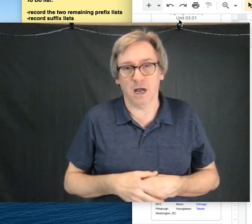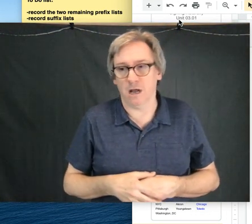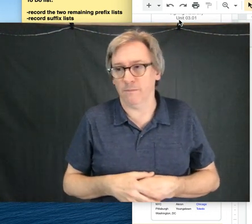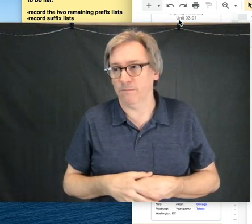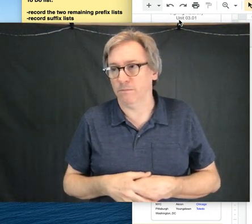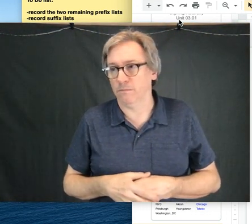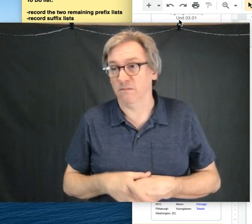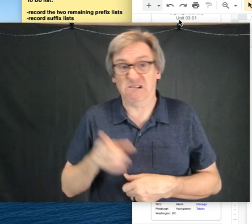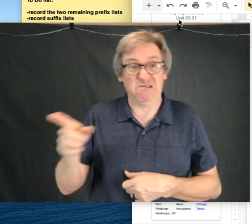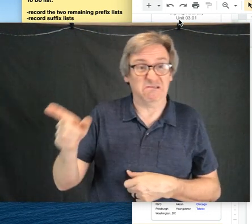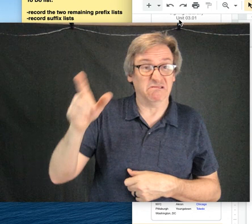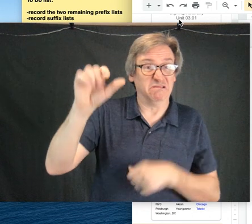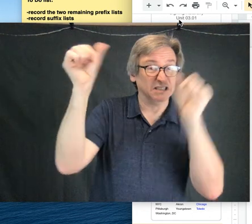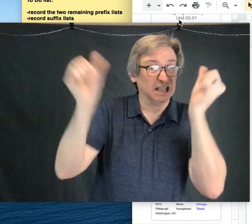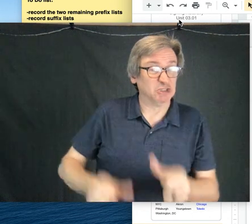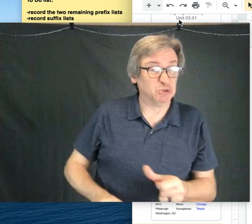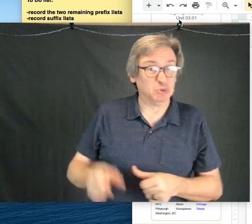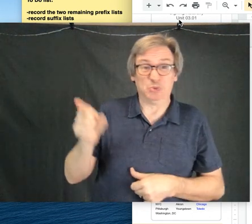Called